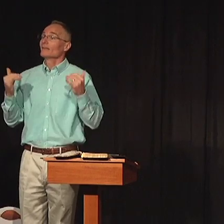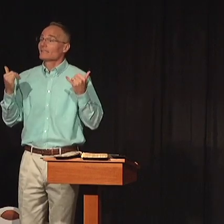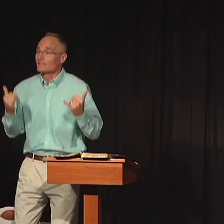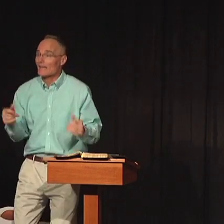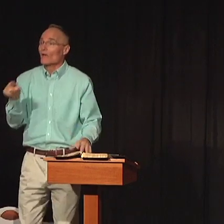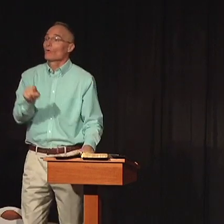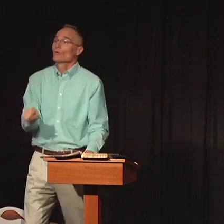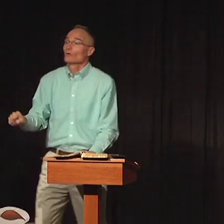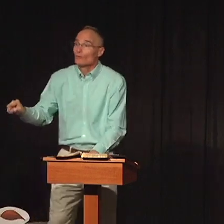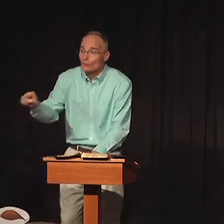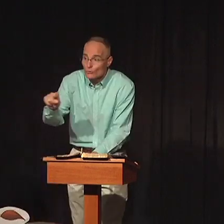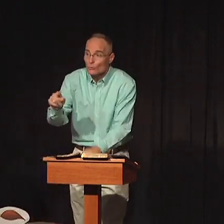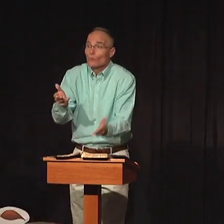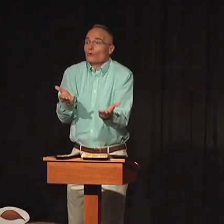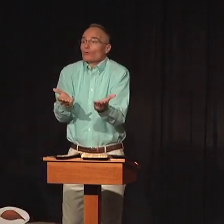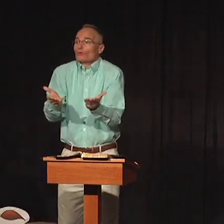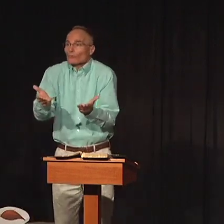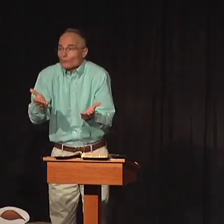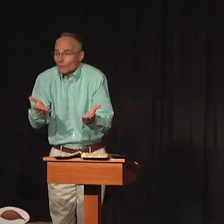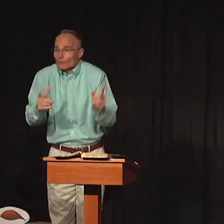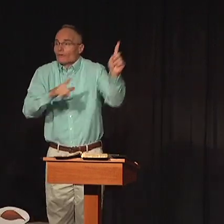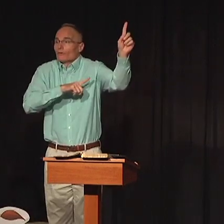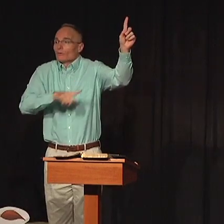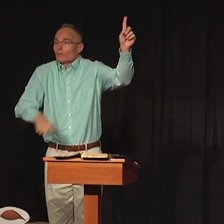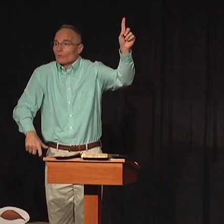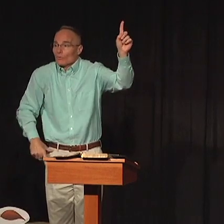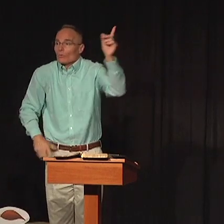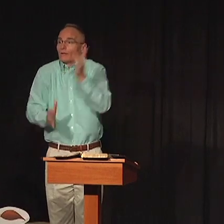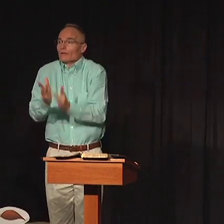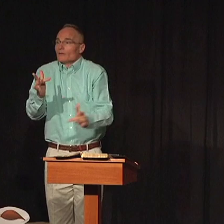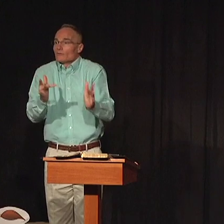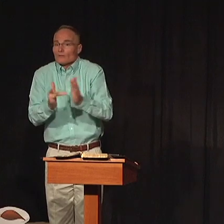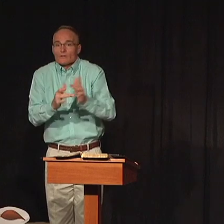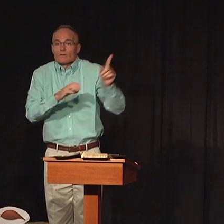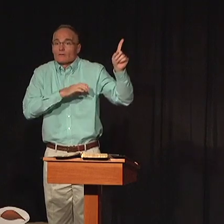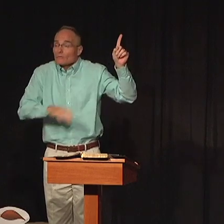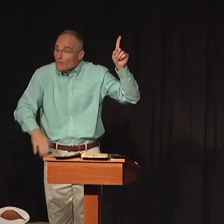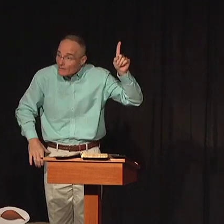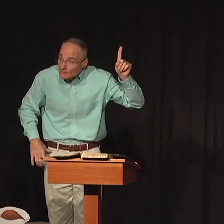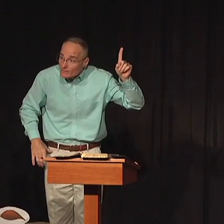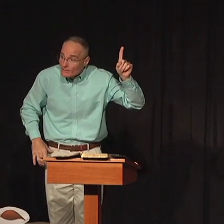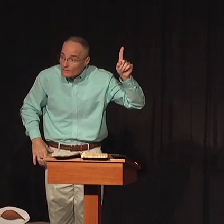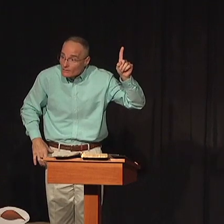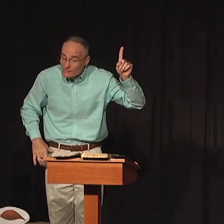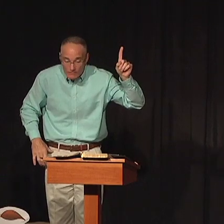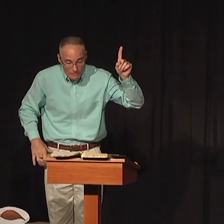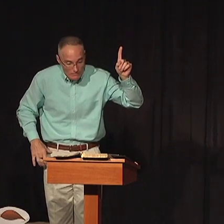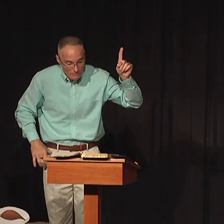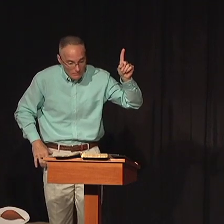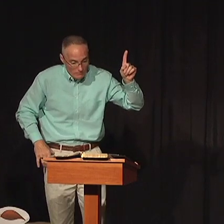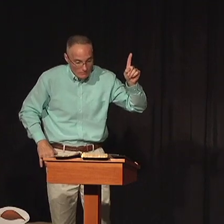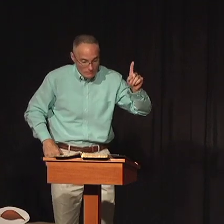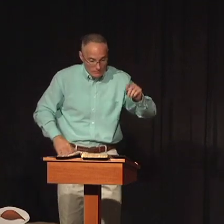different is that now you serve the Lord Jesus Christ.